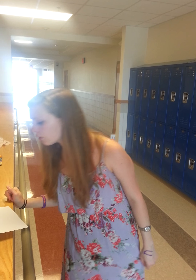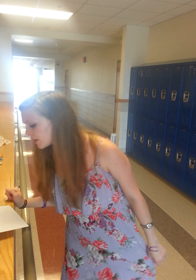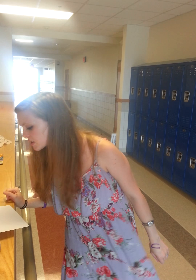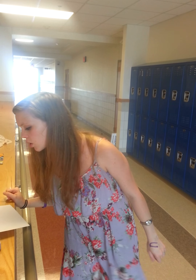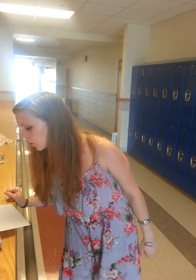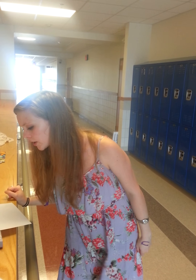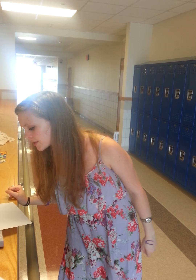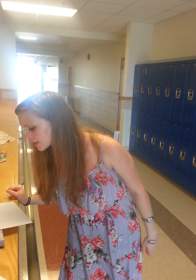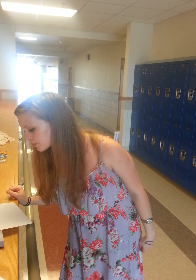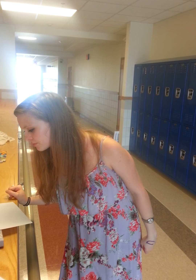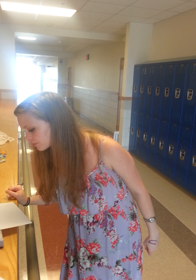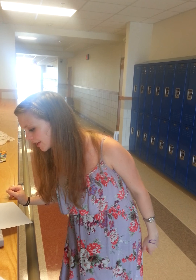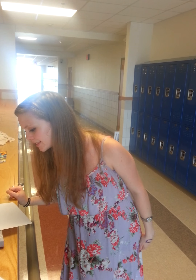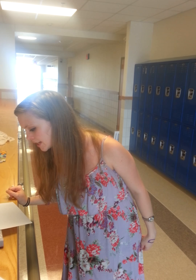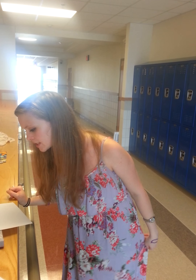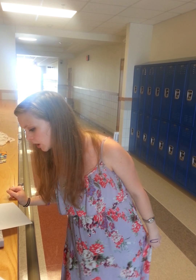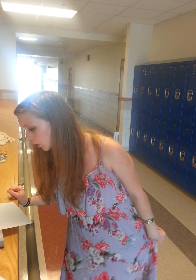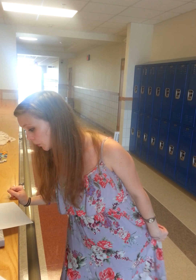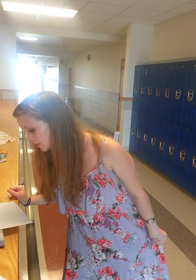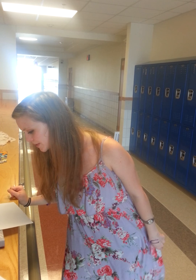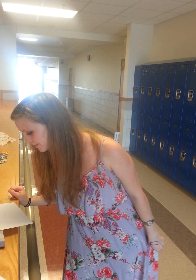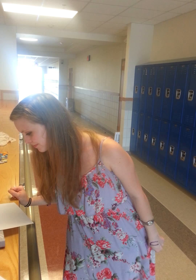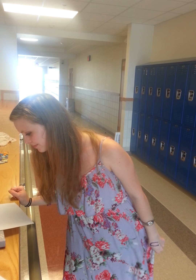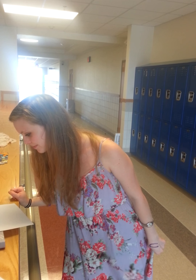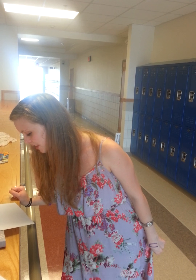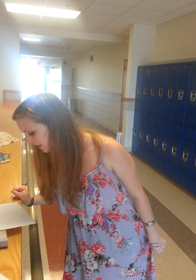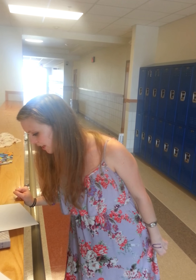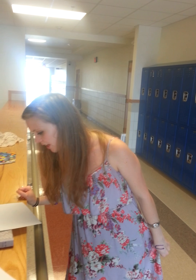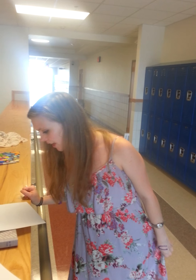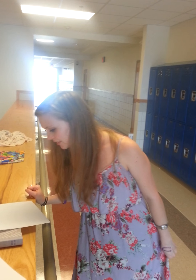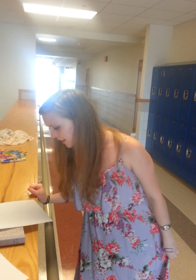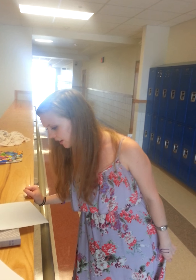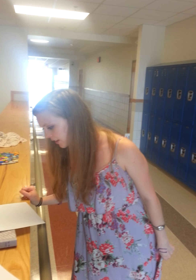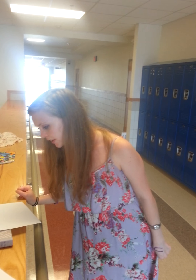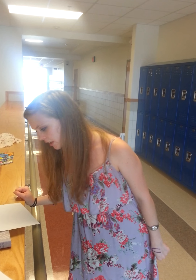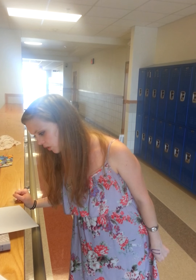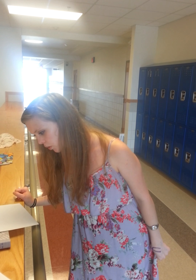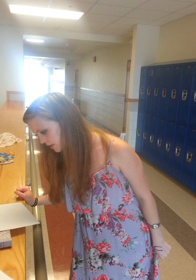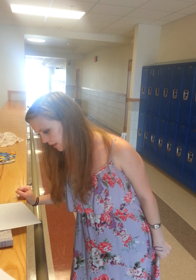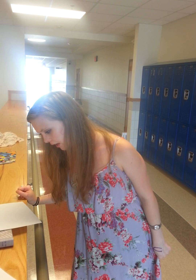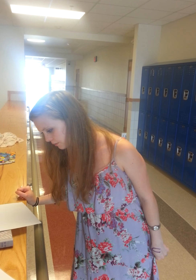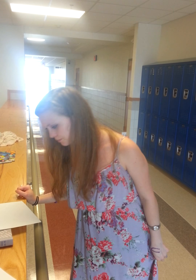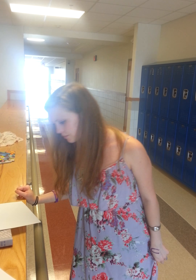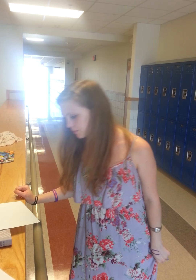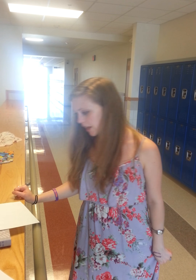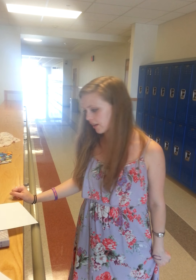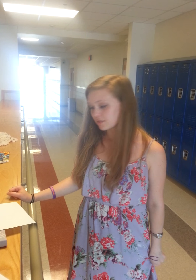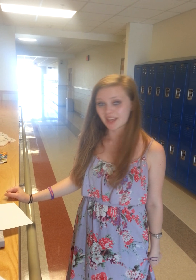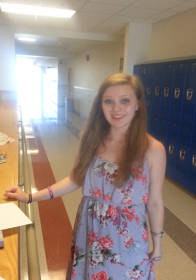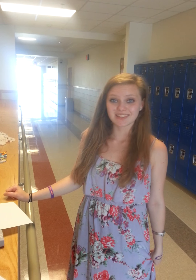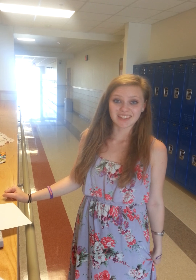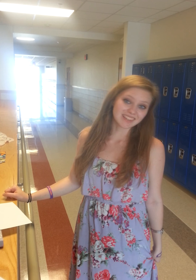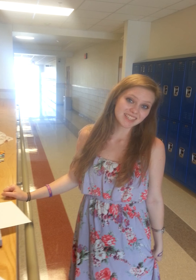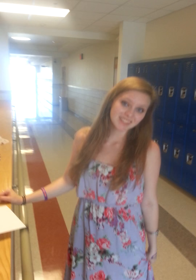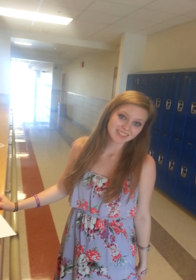repeats the chorus and the dancing O's, and then the end of the chorus again. And that is it.